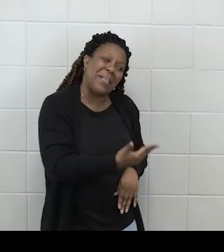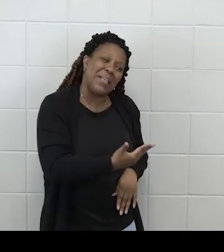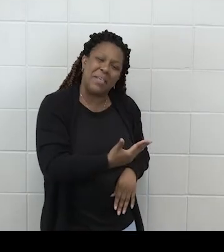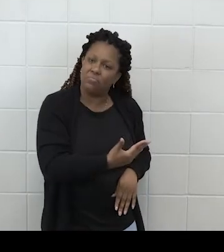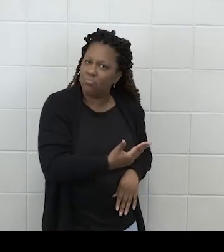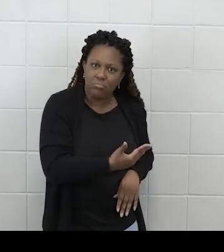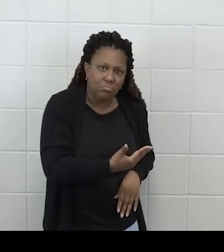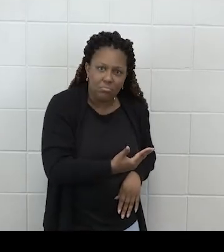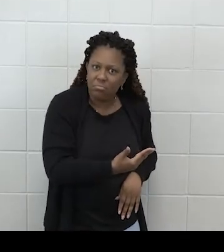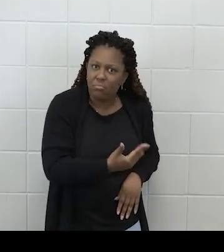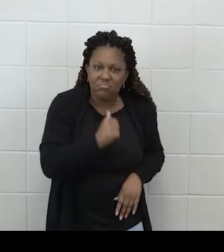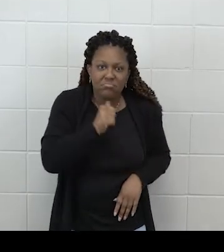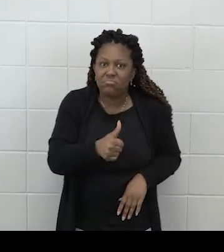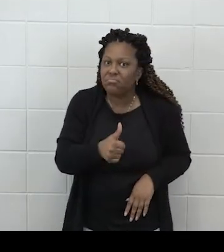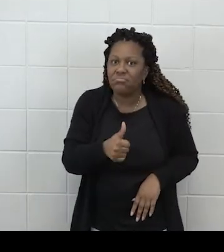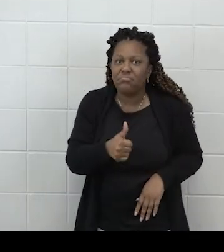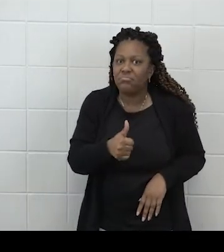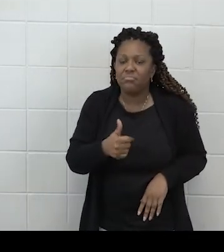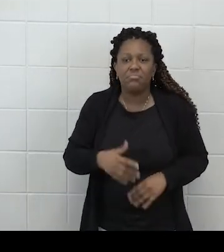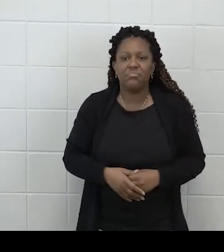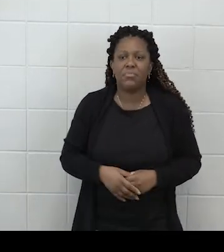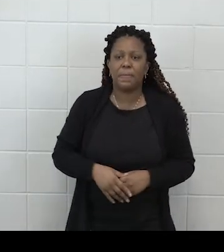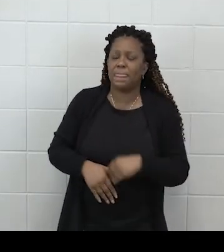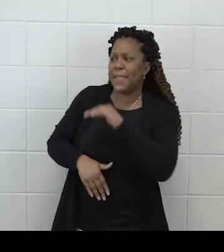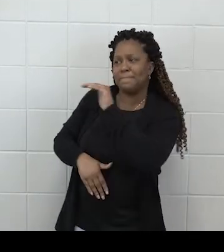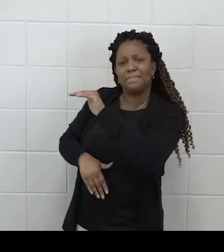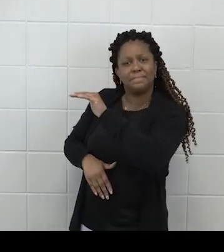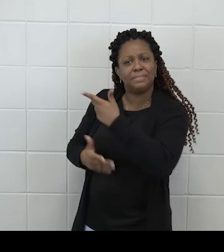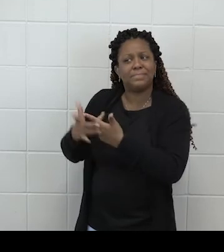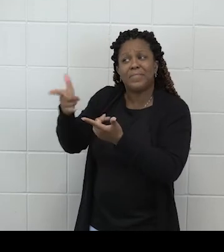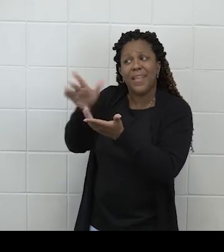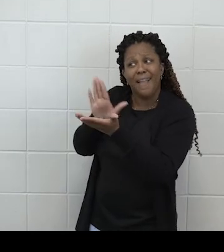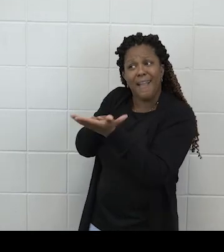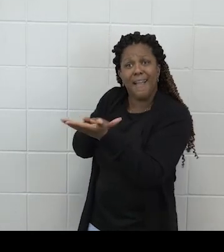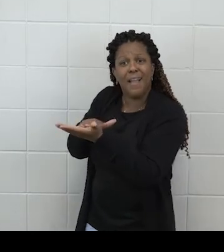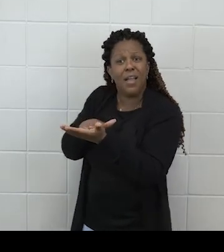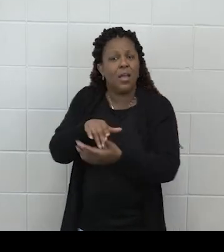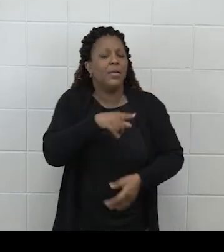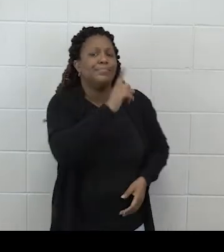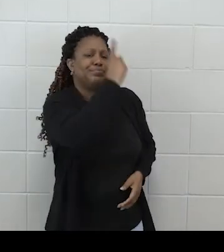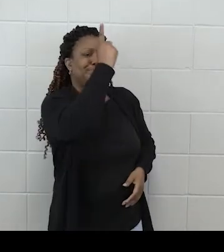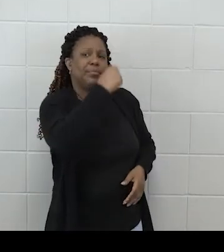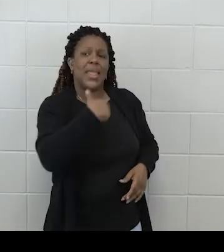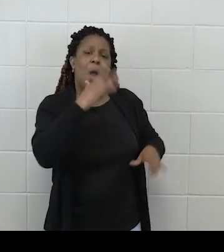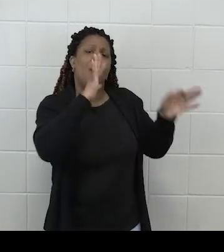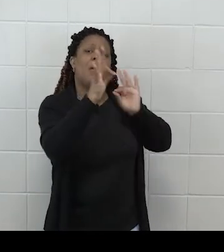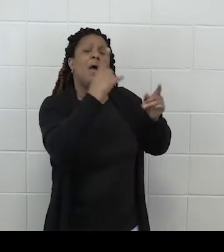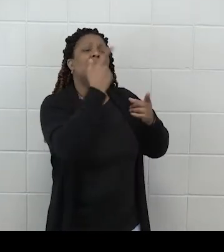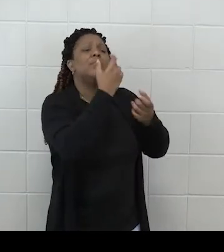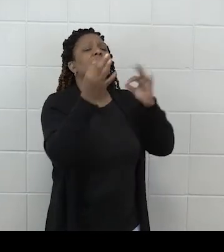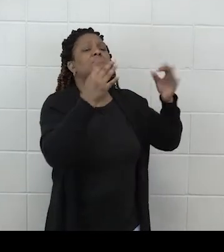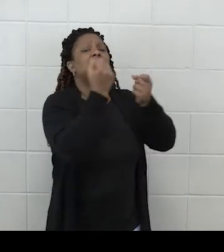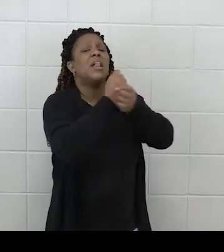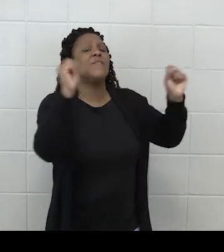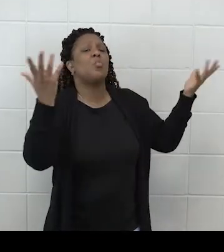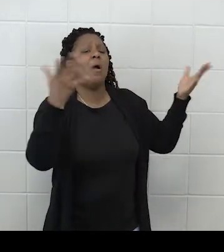kingdom mentality with a plan for salvation. Nicodemus quickly follows up with Jesus and asks, "How